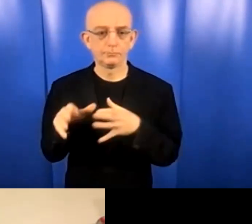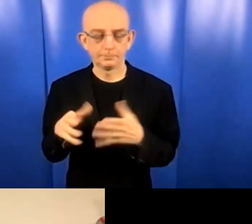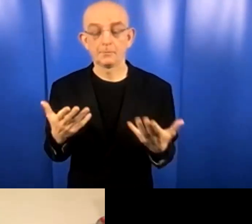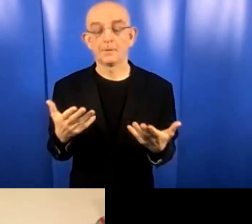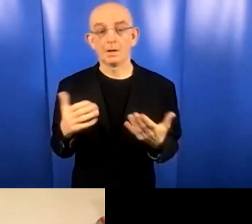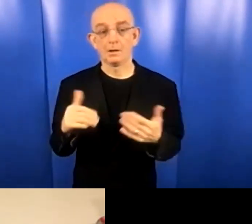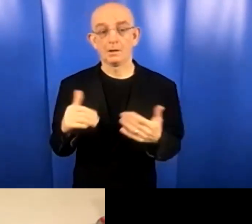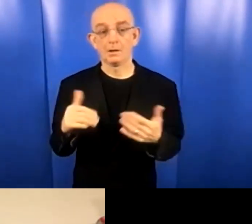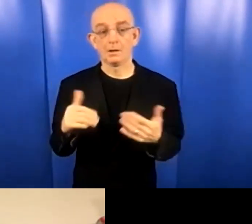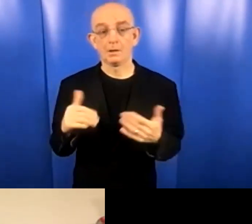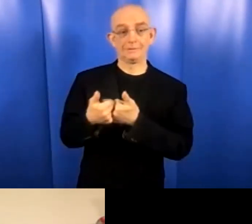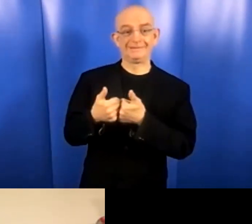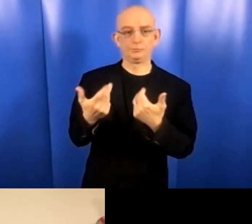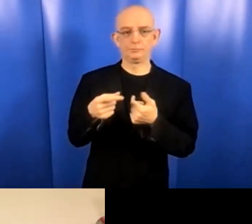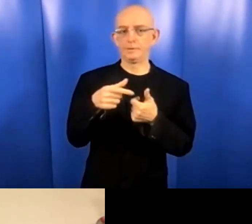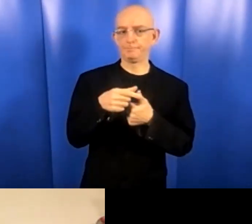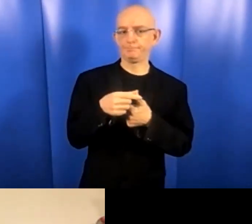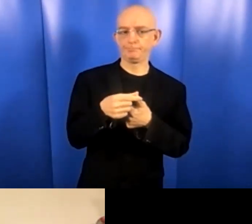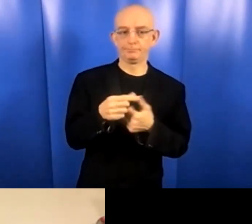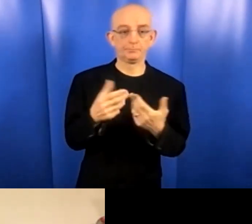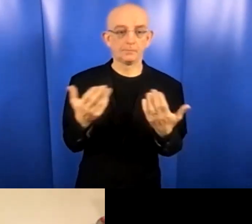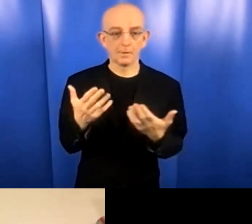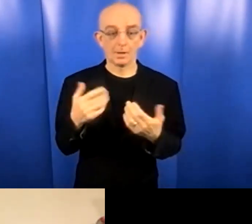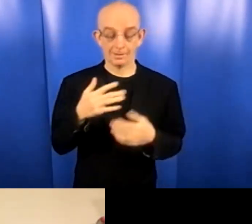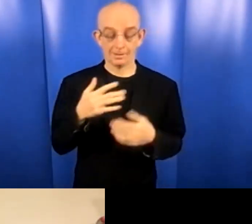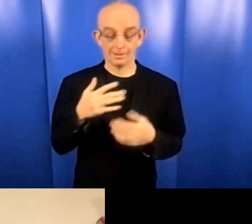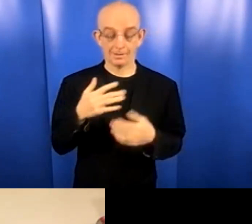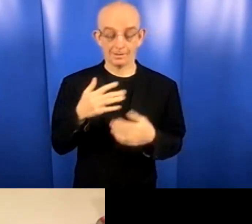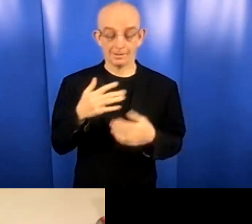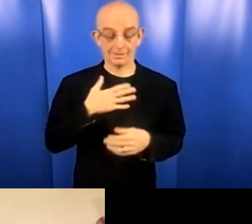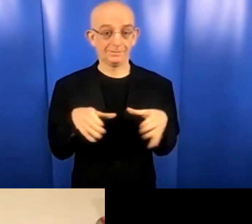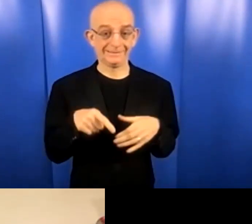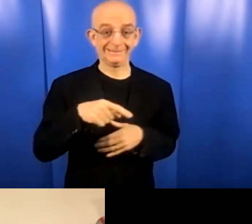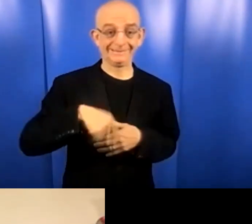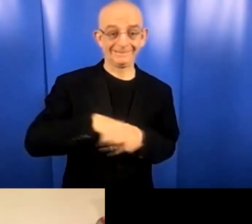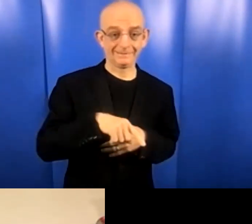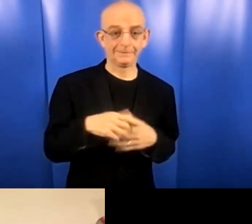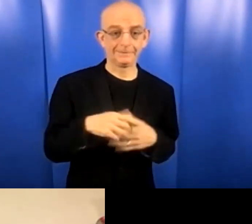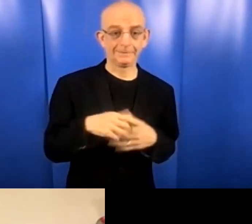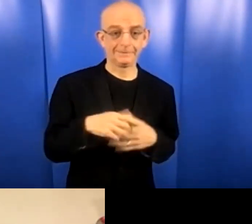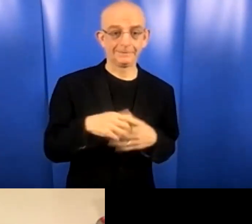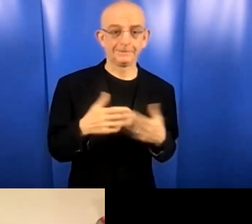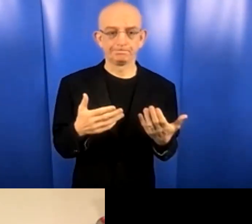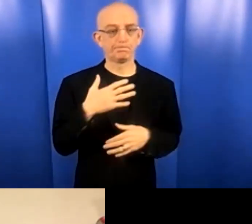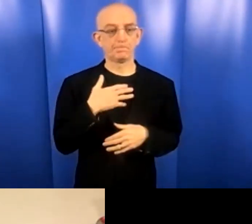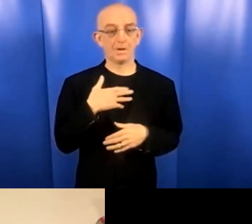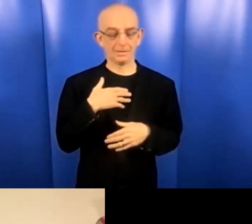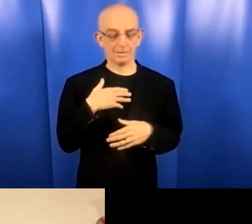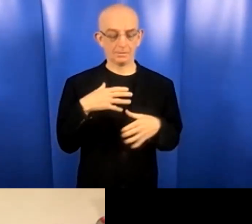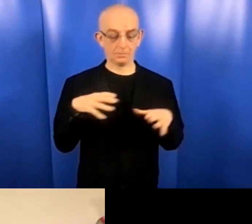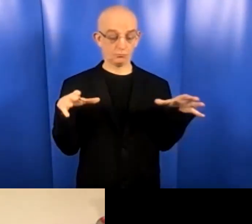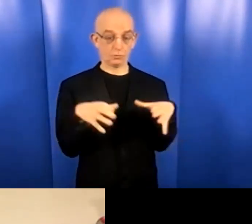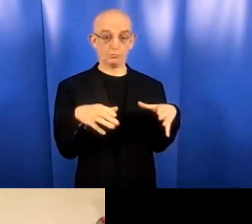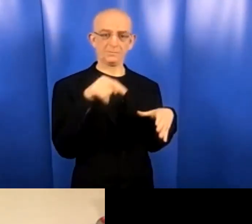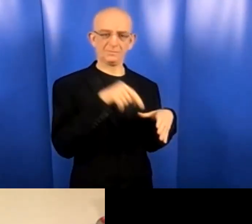our constituency, I would like to frame that is further again divided in two parts. First is a individual